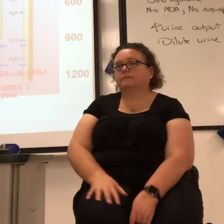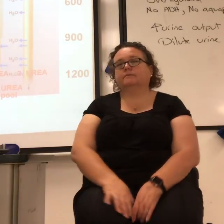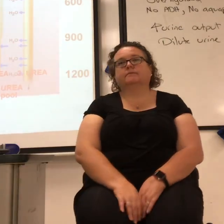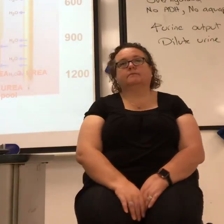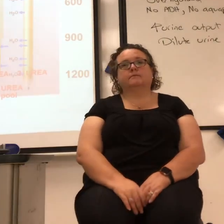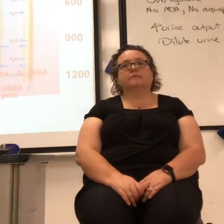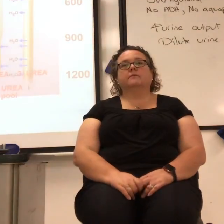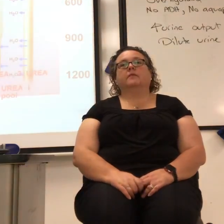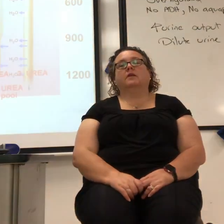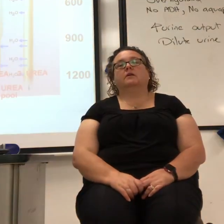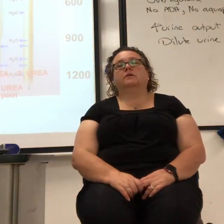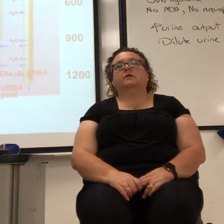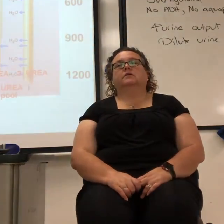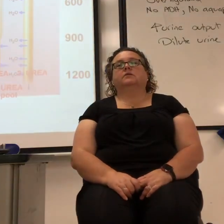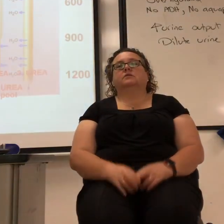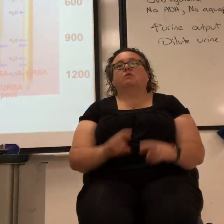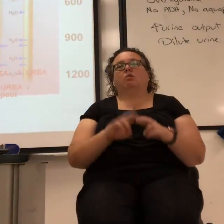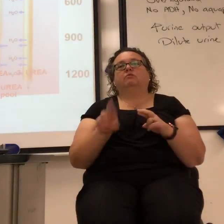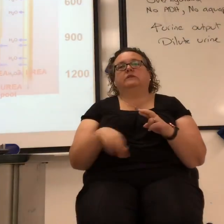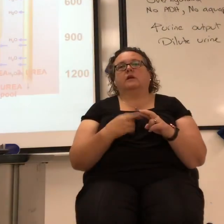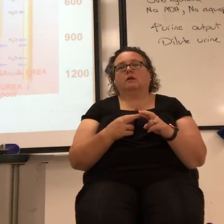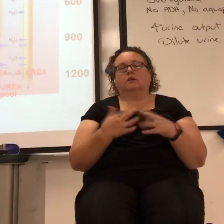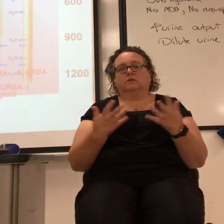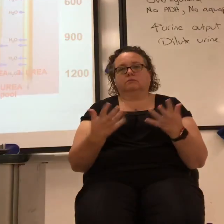urea. So the recycling is simply this.